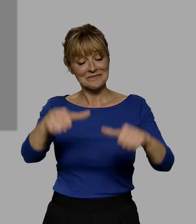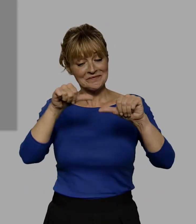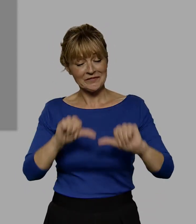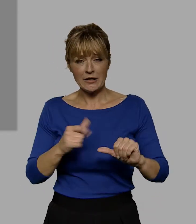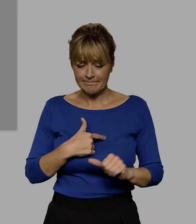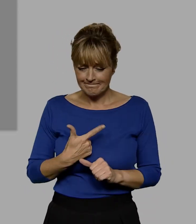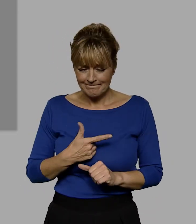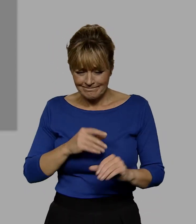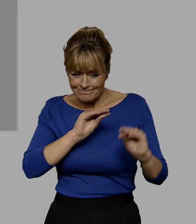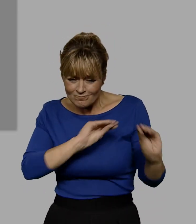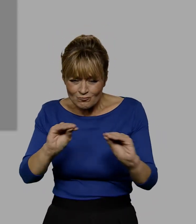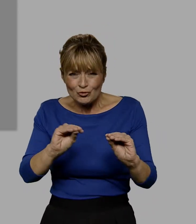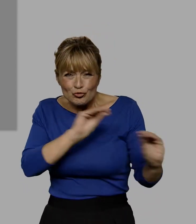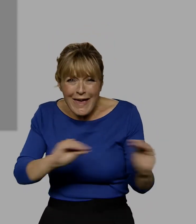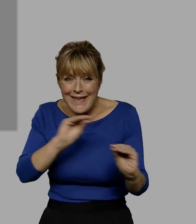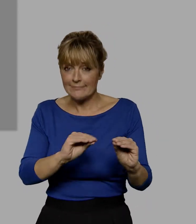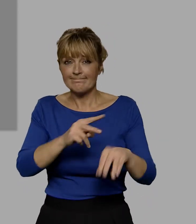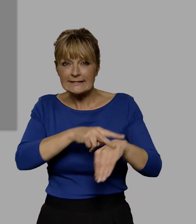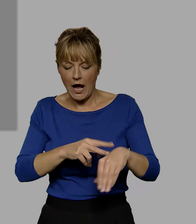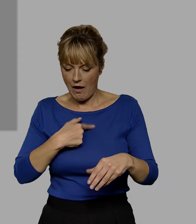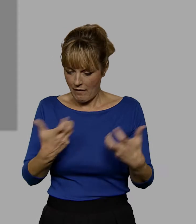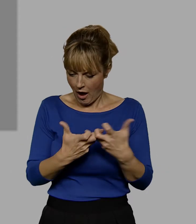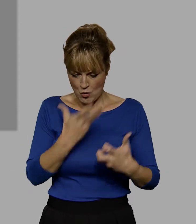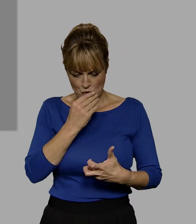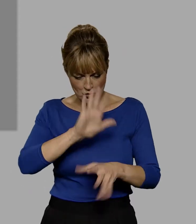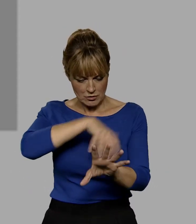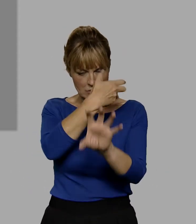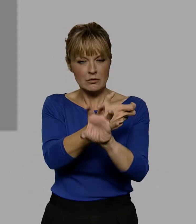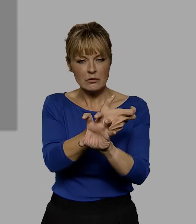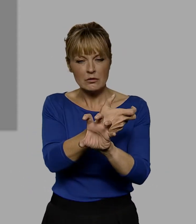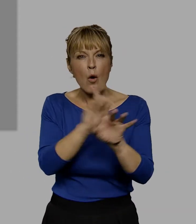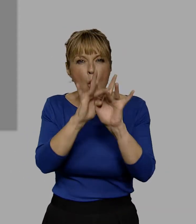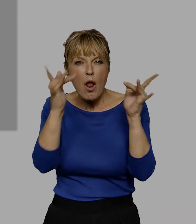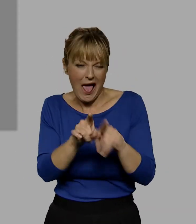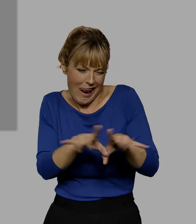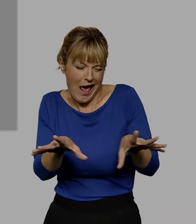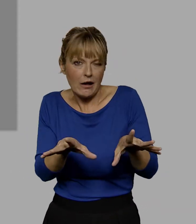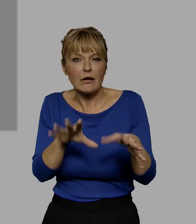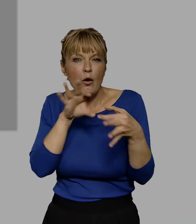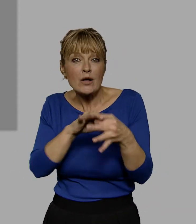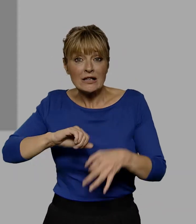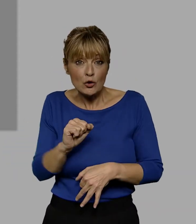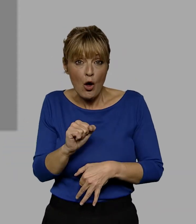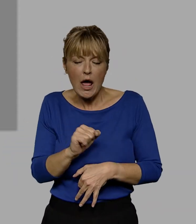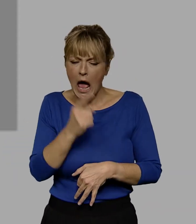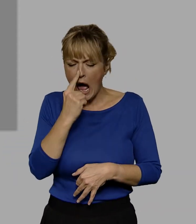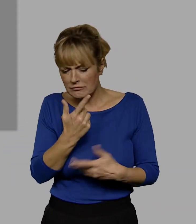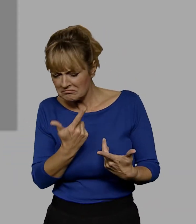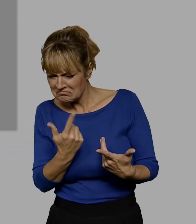5. Train our staff to use online interpreting video relay services, such as Contact Scotland-BSL, and explore